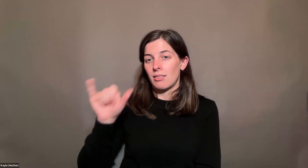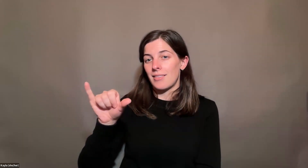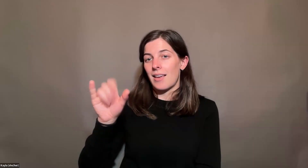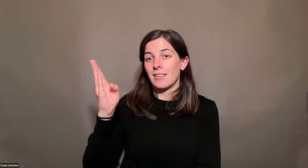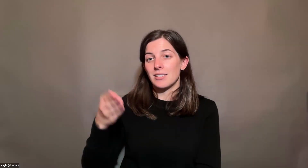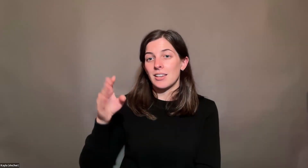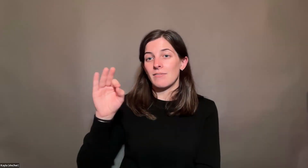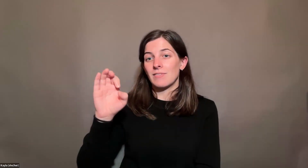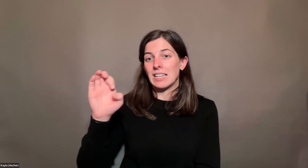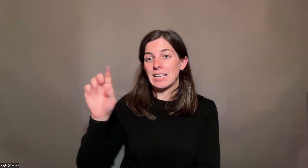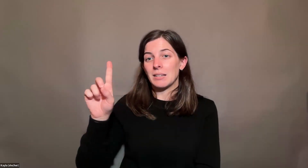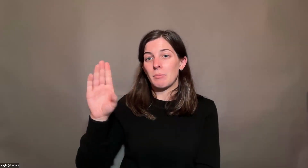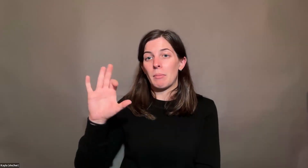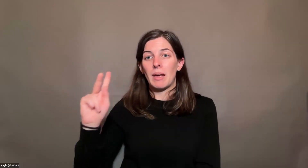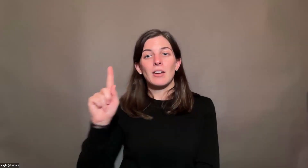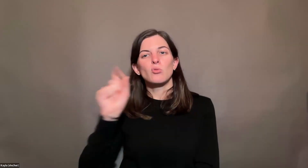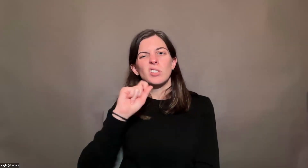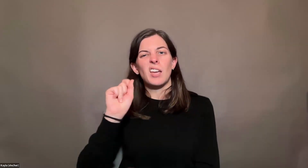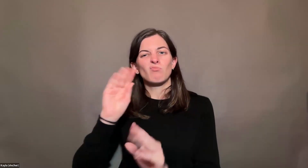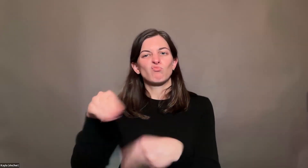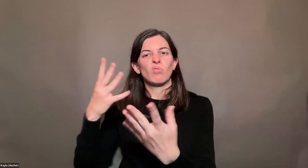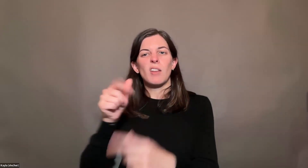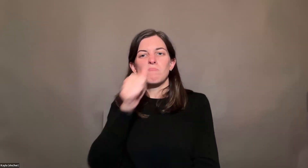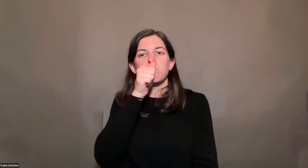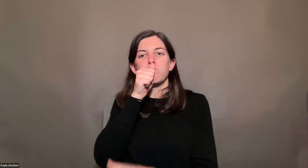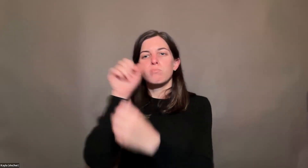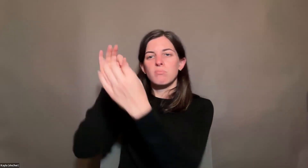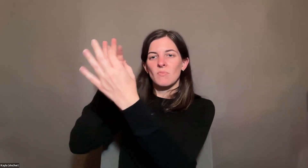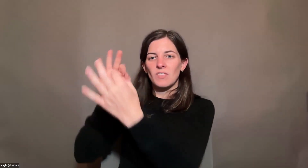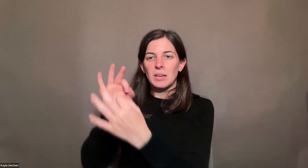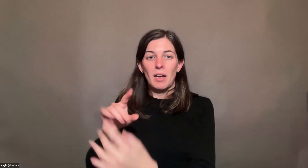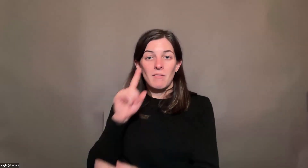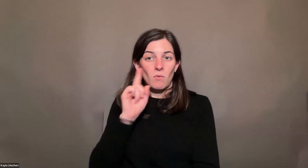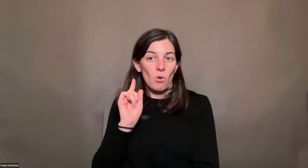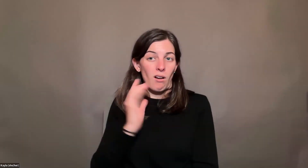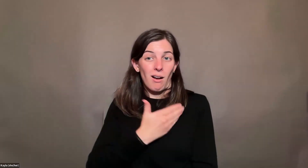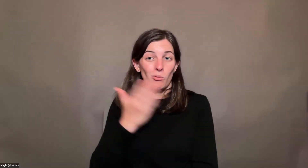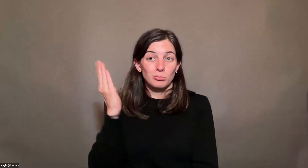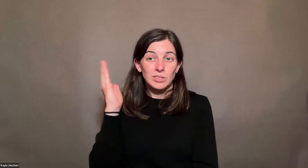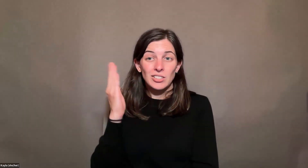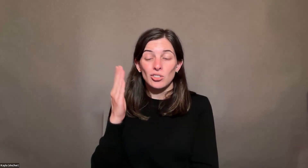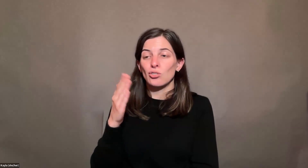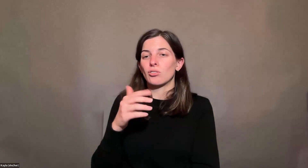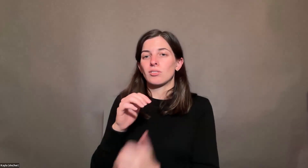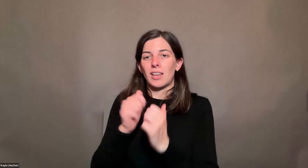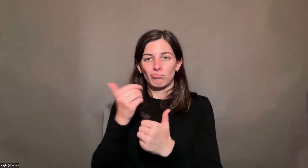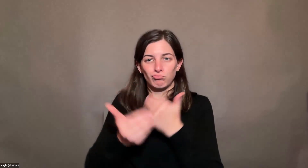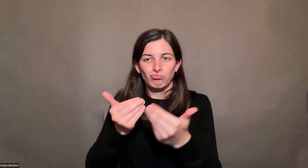2025.wpaccessibility.day/feedback. And then you can provide anonymous feedback for our speakers on their presentation. And you can enter to win